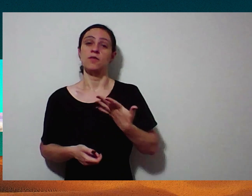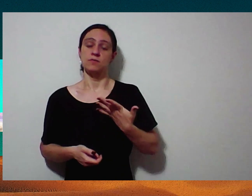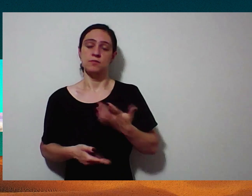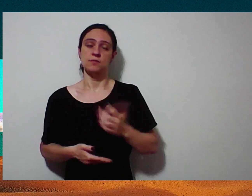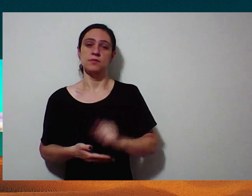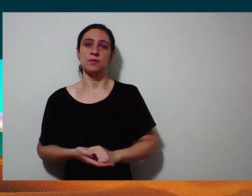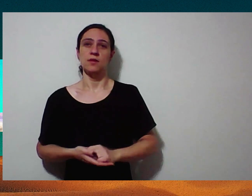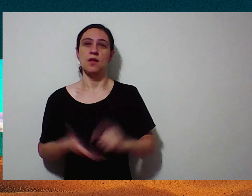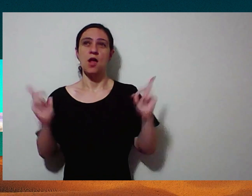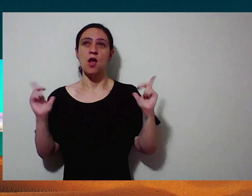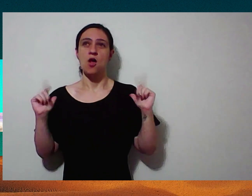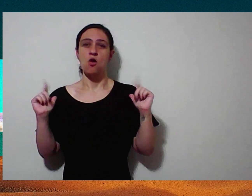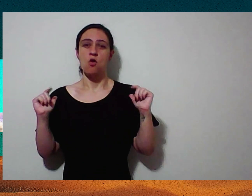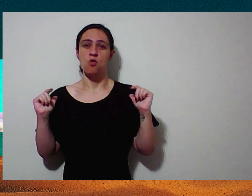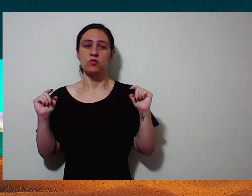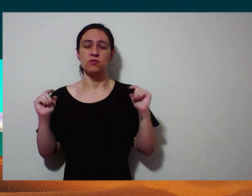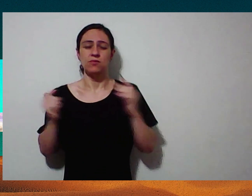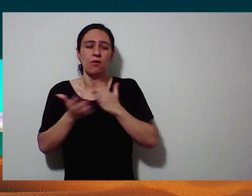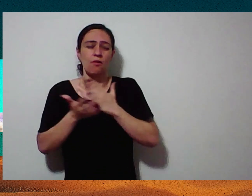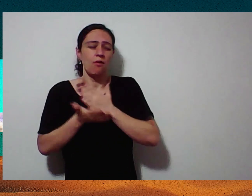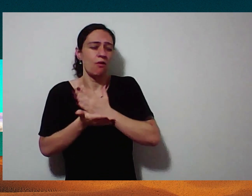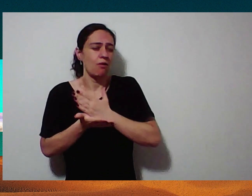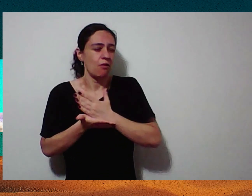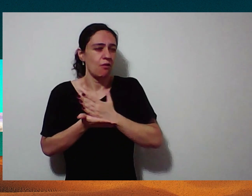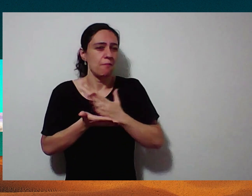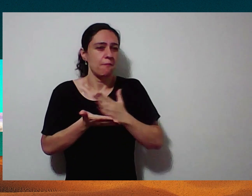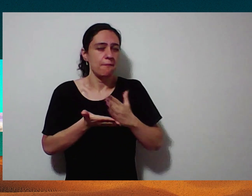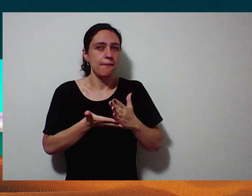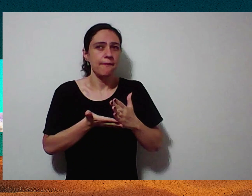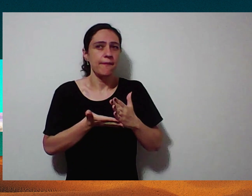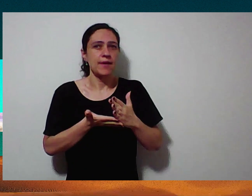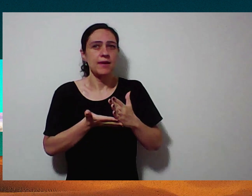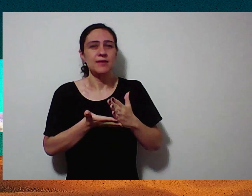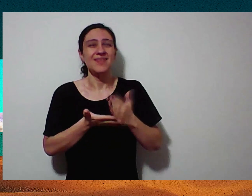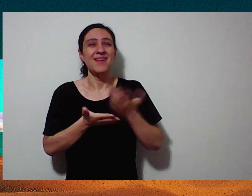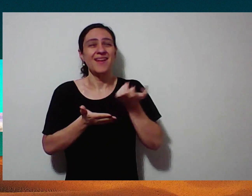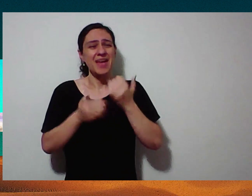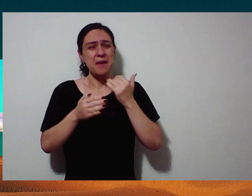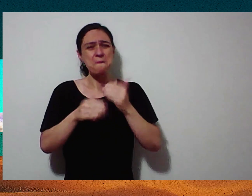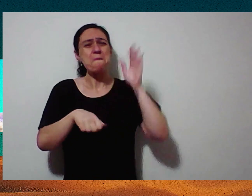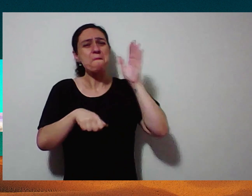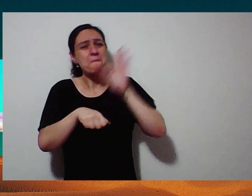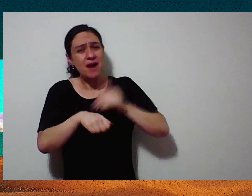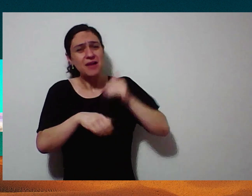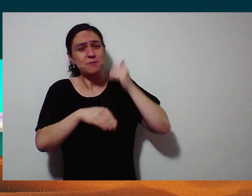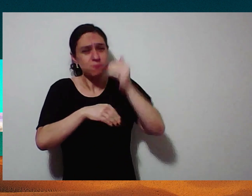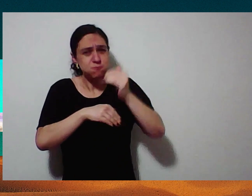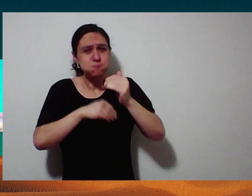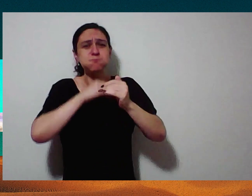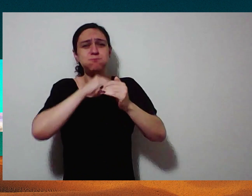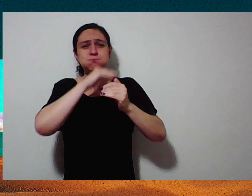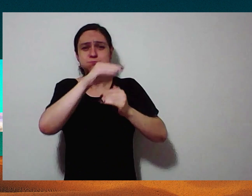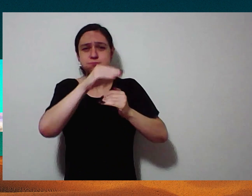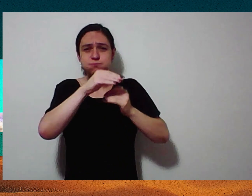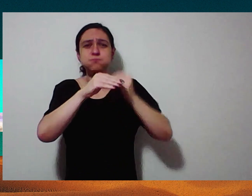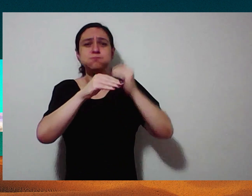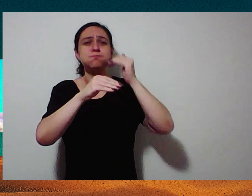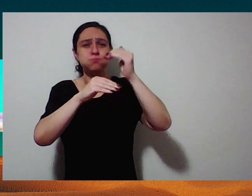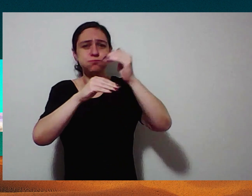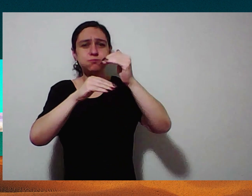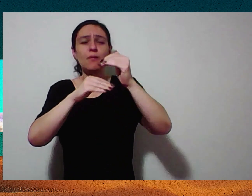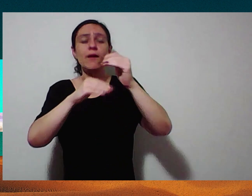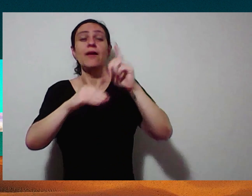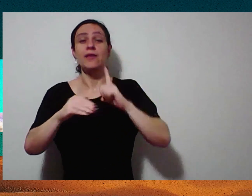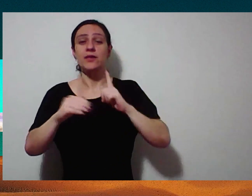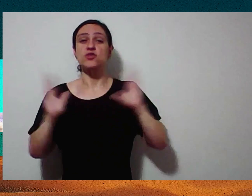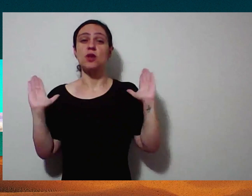a buscar galgar mais posição com apoio dos seguidores. And then he will try